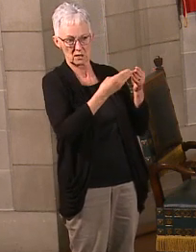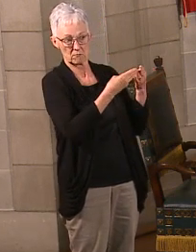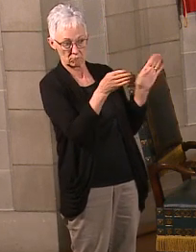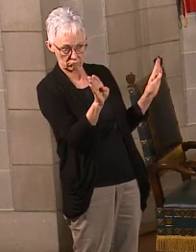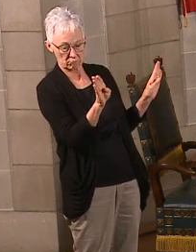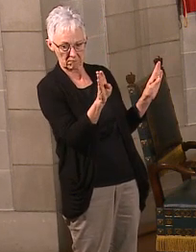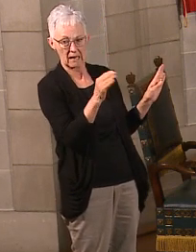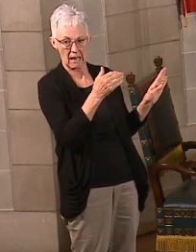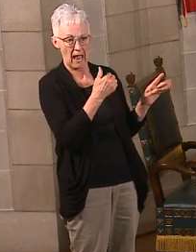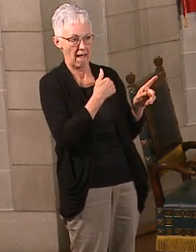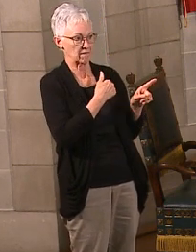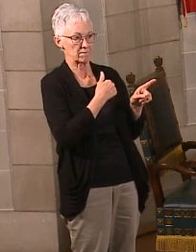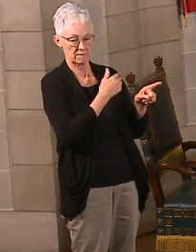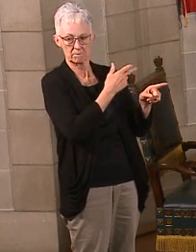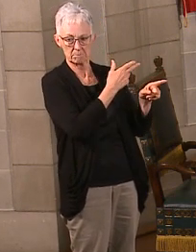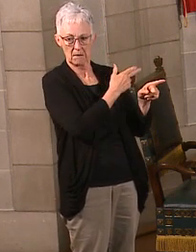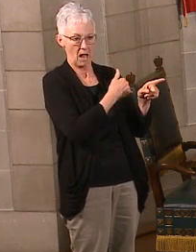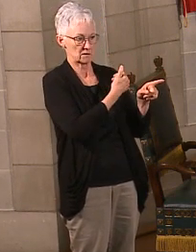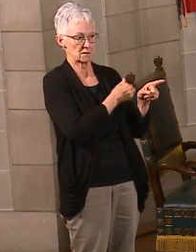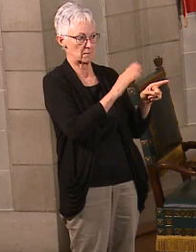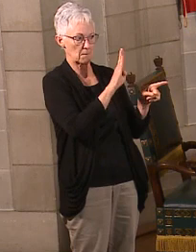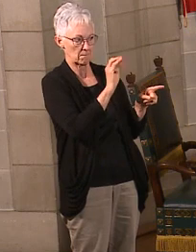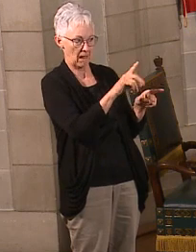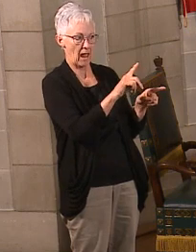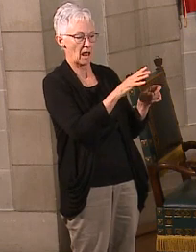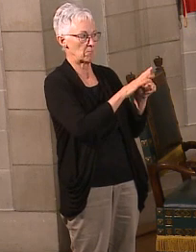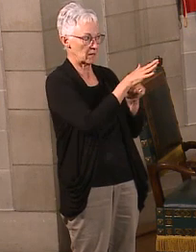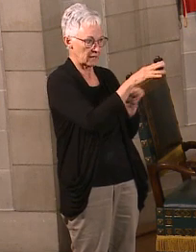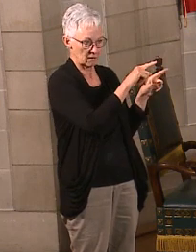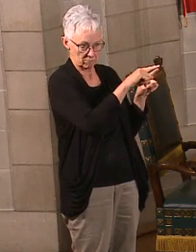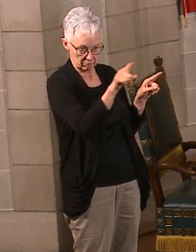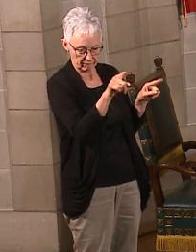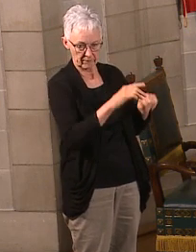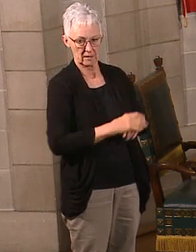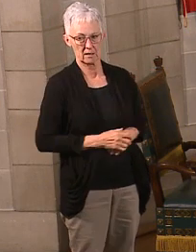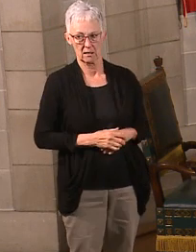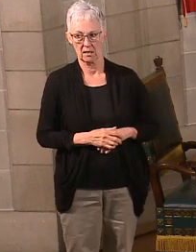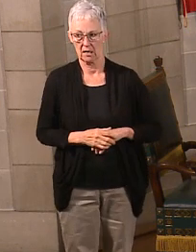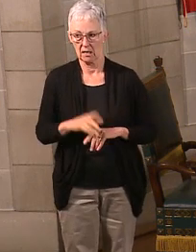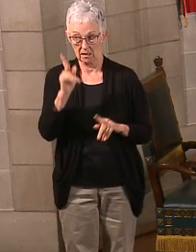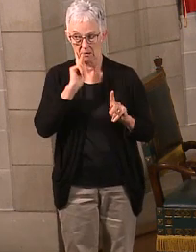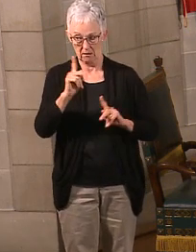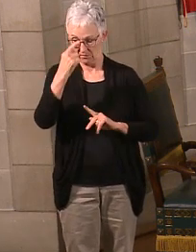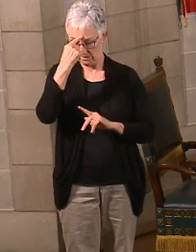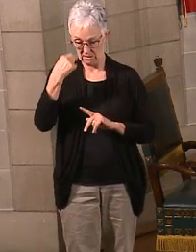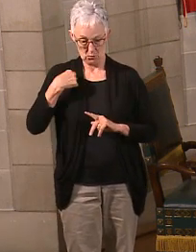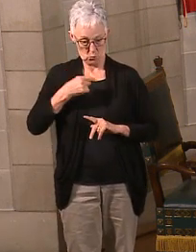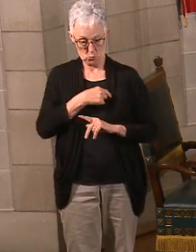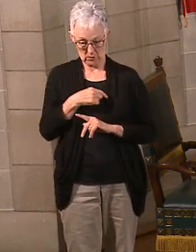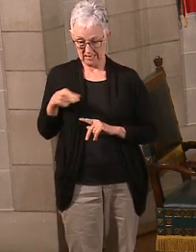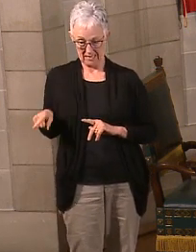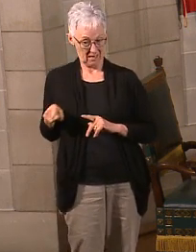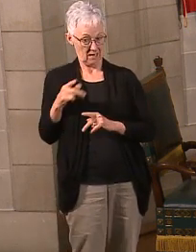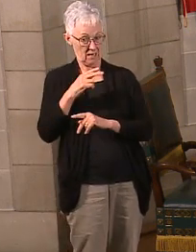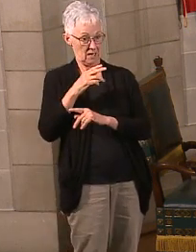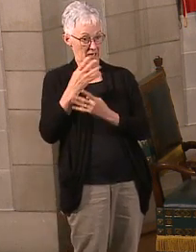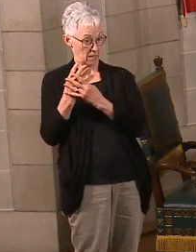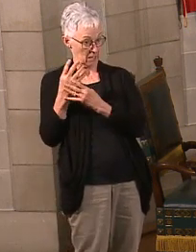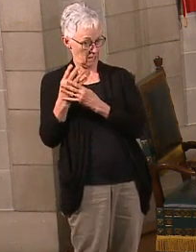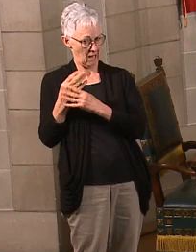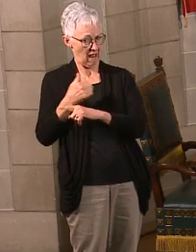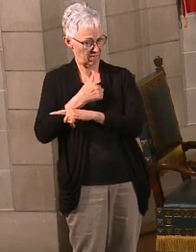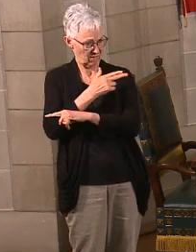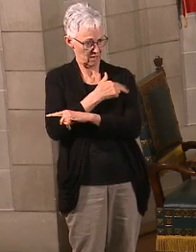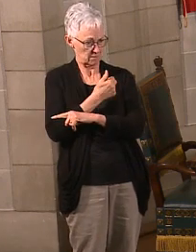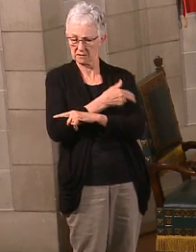run hospitals. We do not. Very few prison systems in America actually run true inpatient or hospital level of